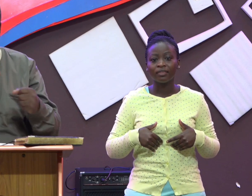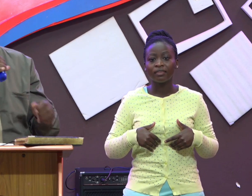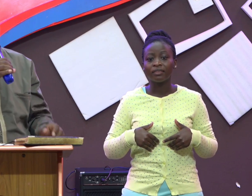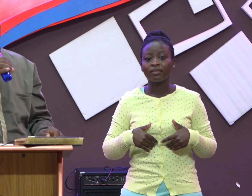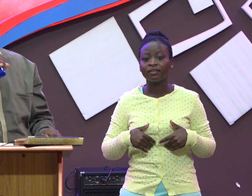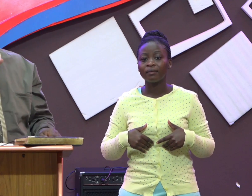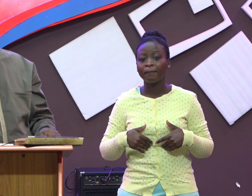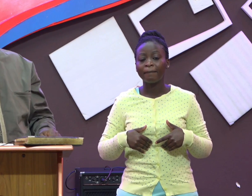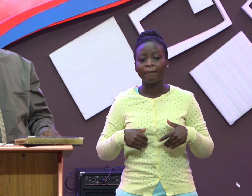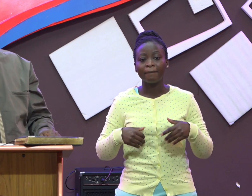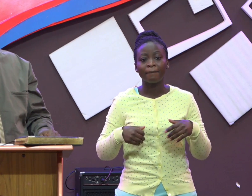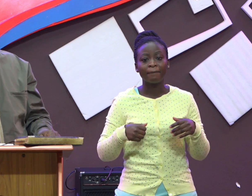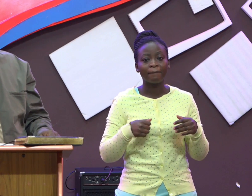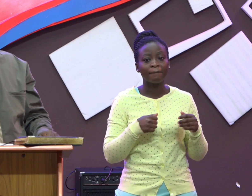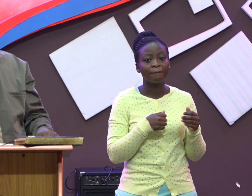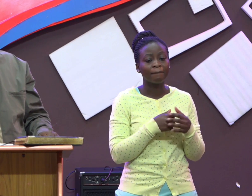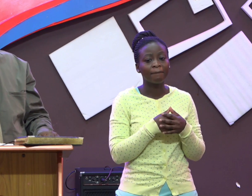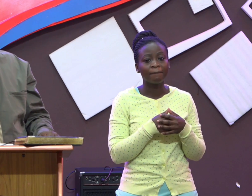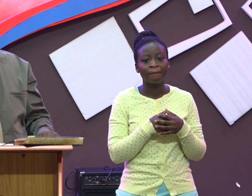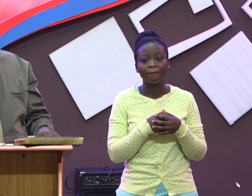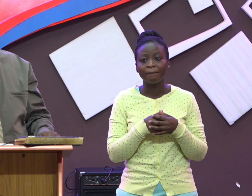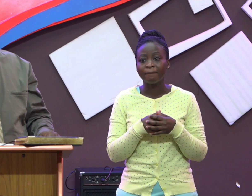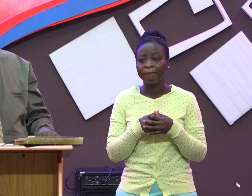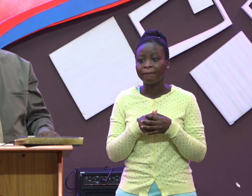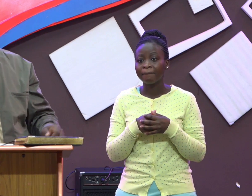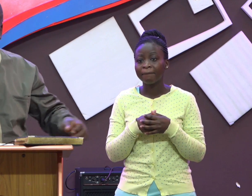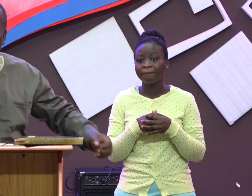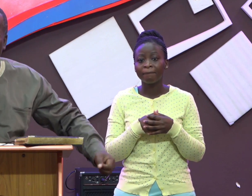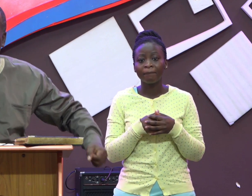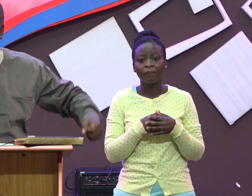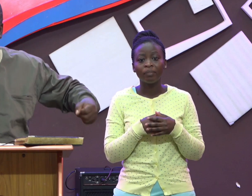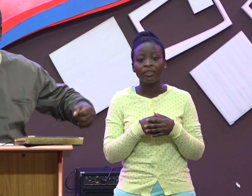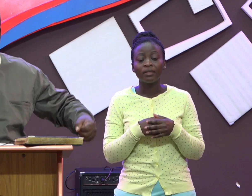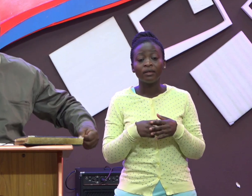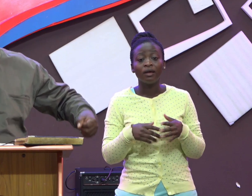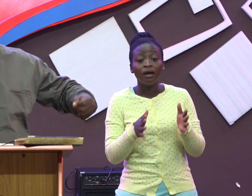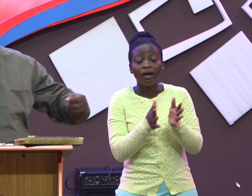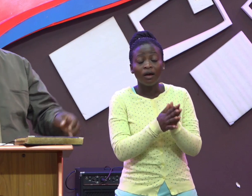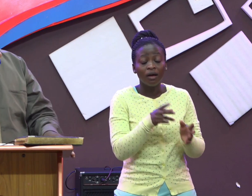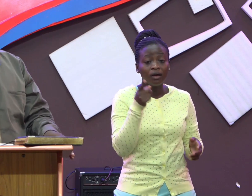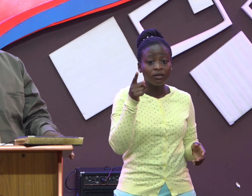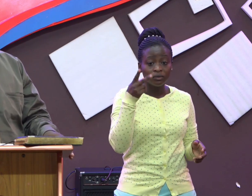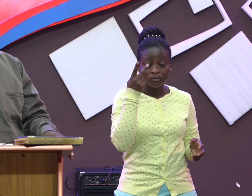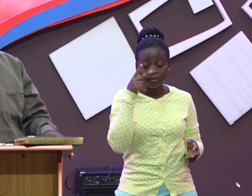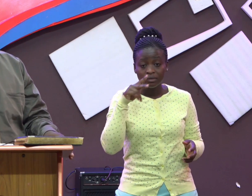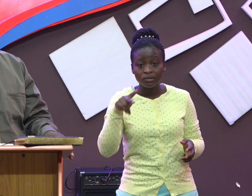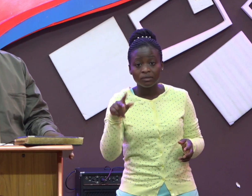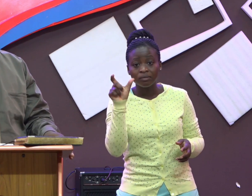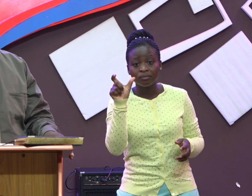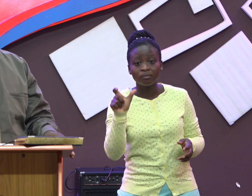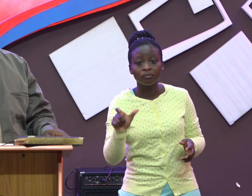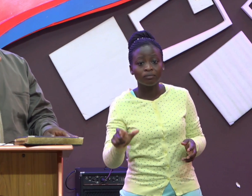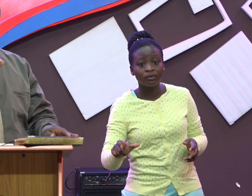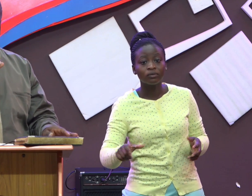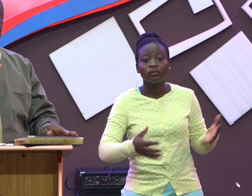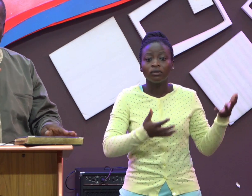ebiri mu kaveera. They would punch the cement in the bags. Nomulaba bwasitula obuzito. And you see them lifting the heavy